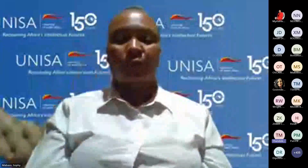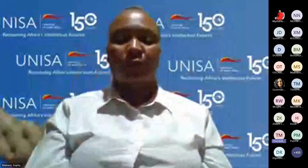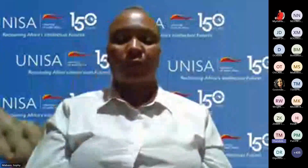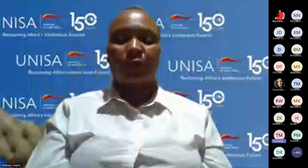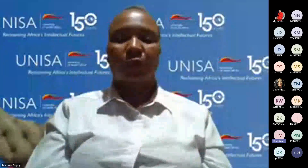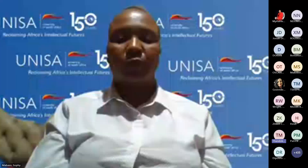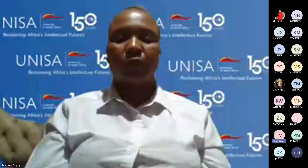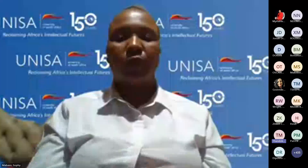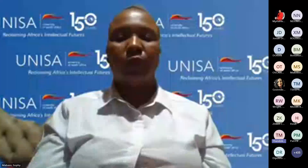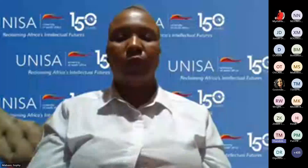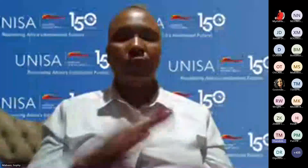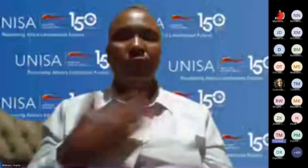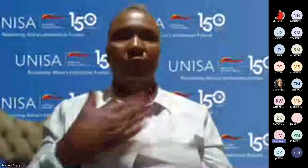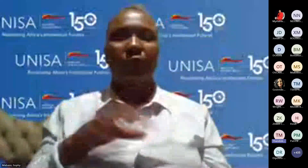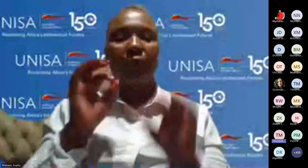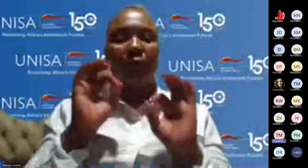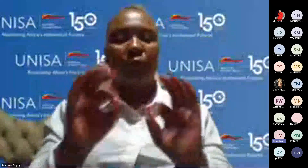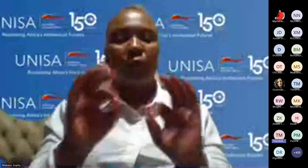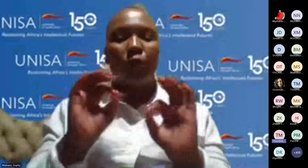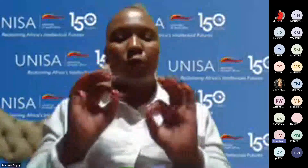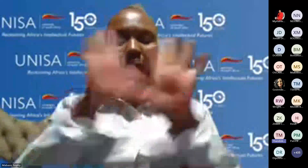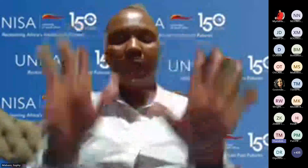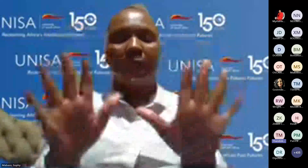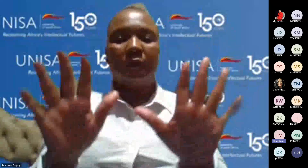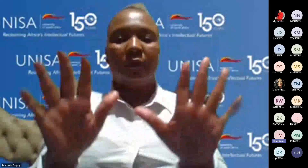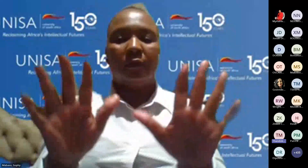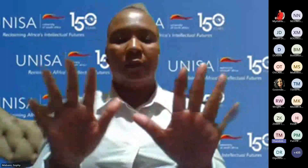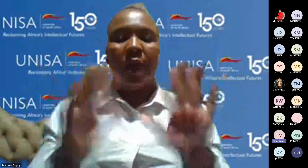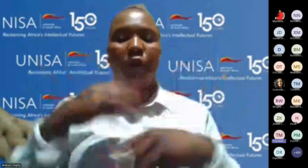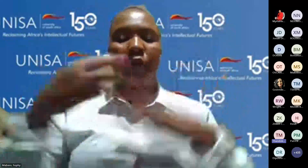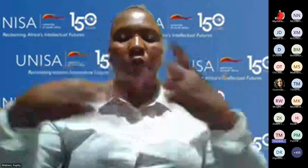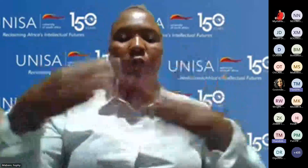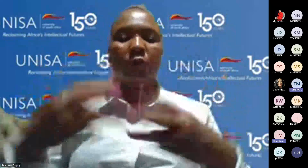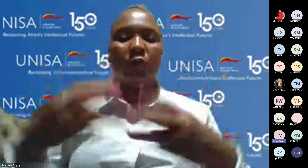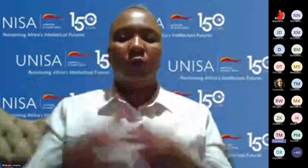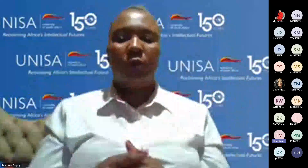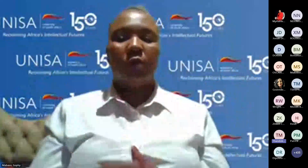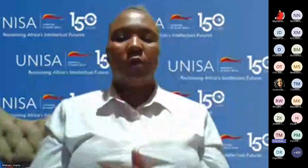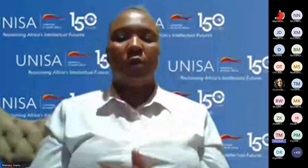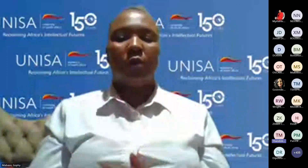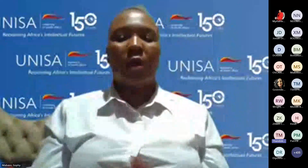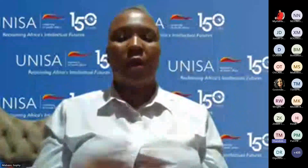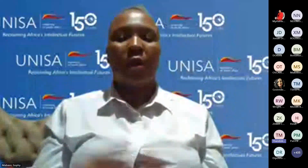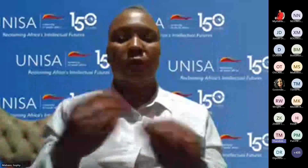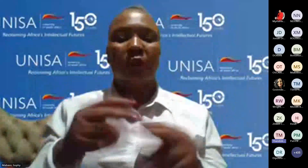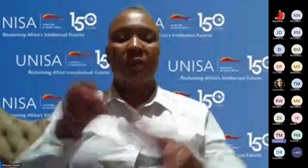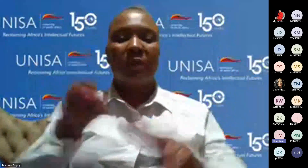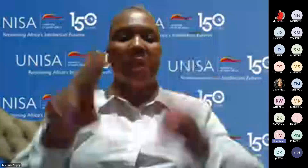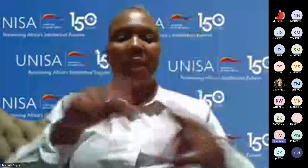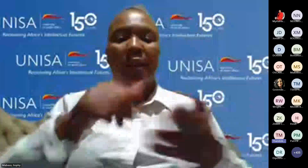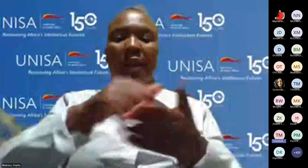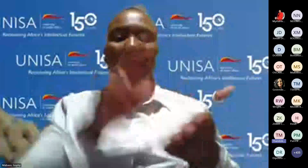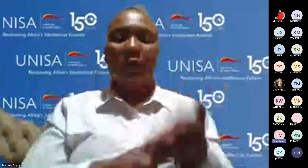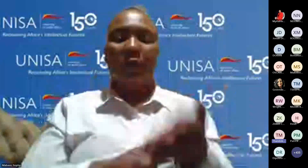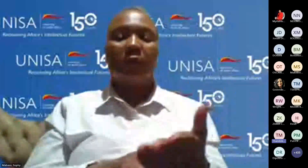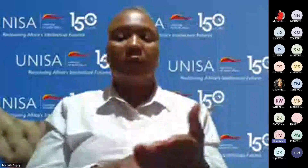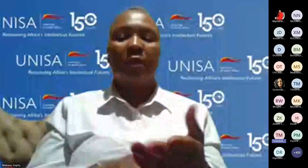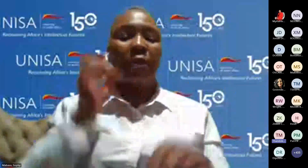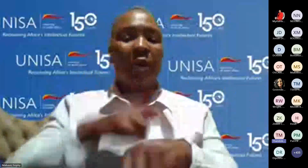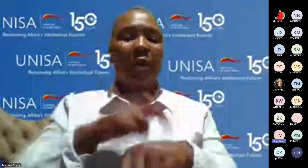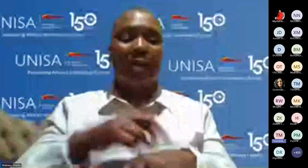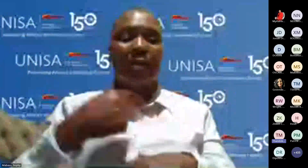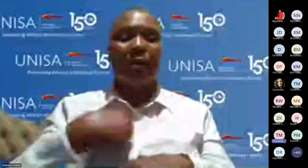I just want like proper clarity on how it works. I've got the Invigilator app. I saw that it required me